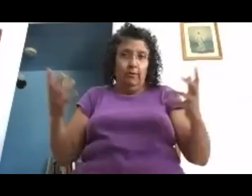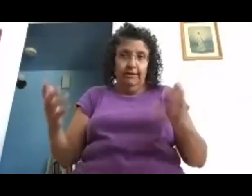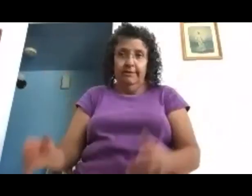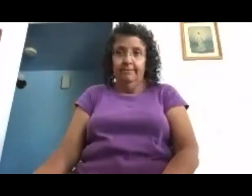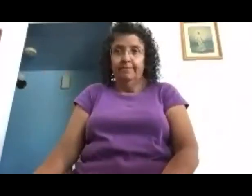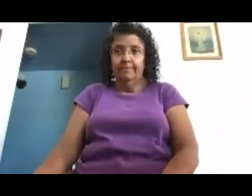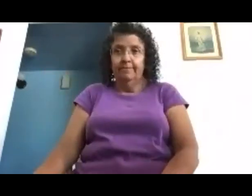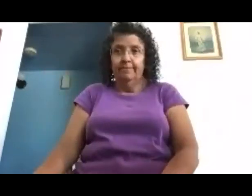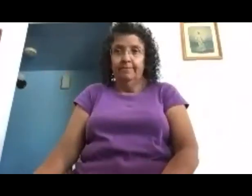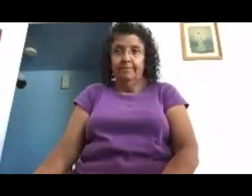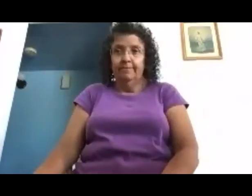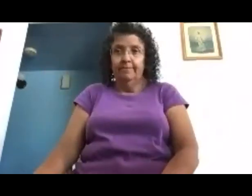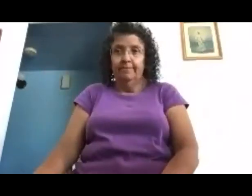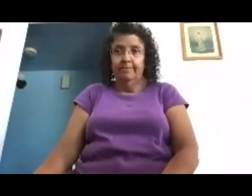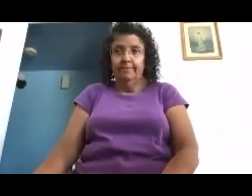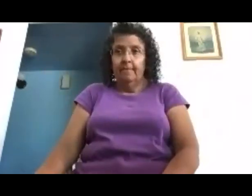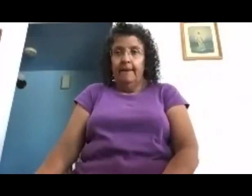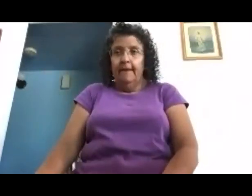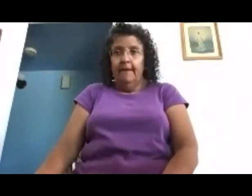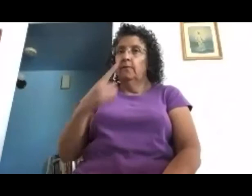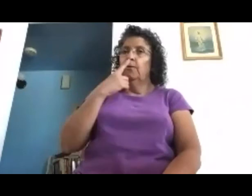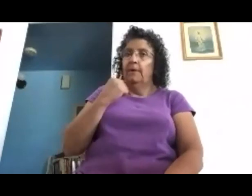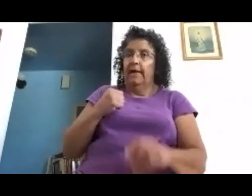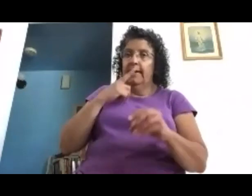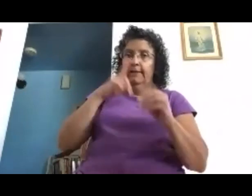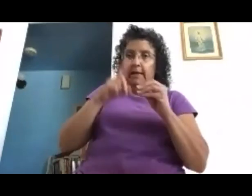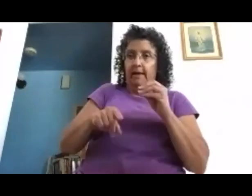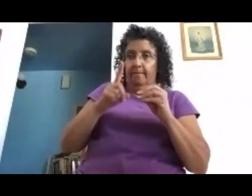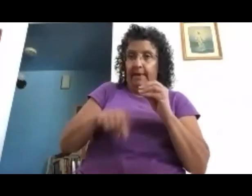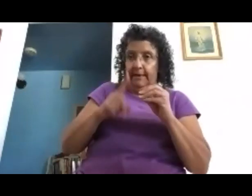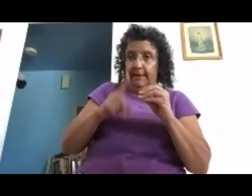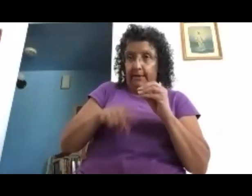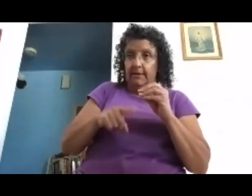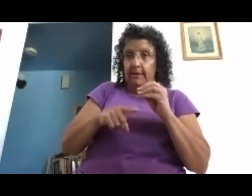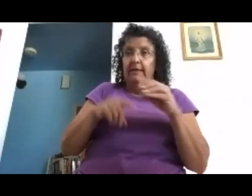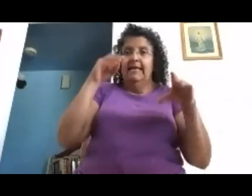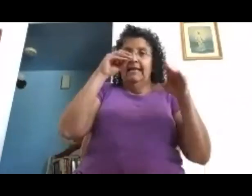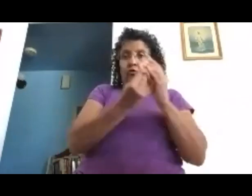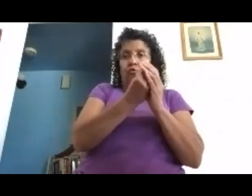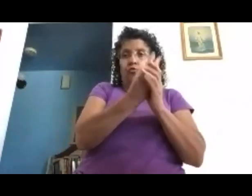red tomatoes inside sprout faster